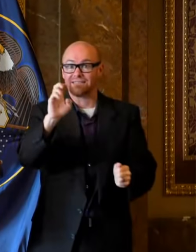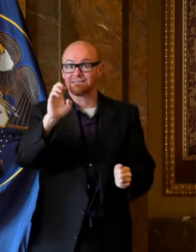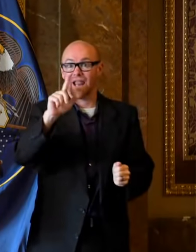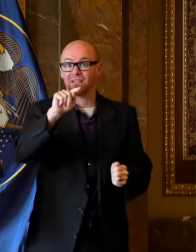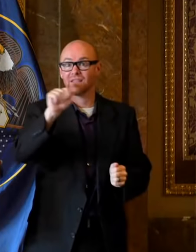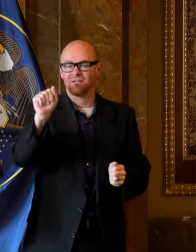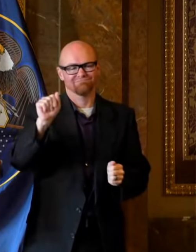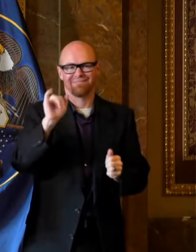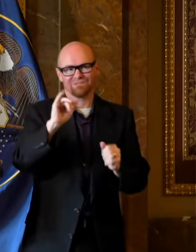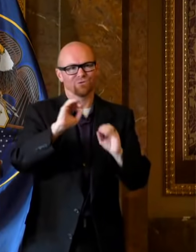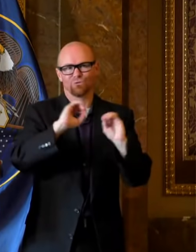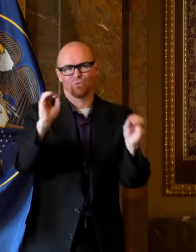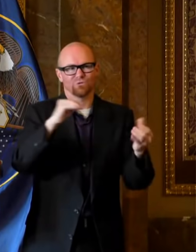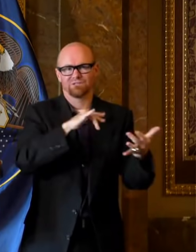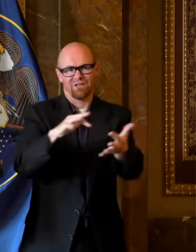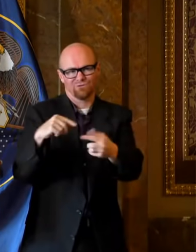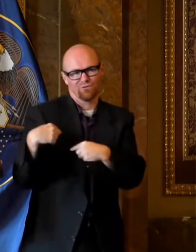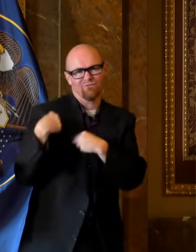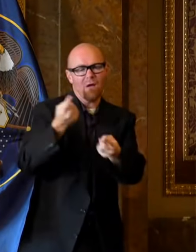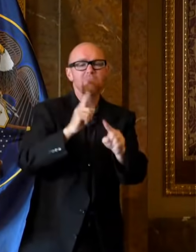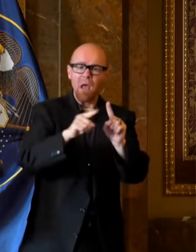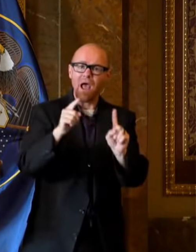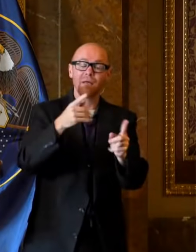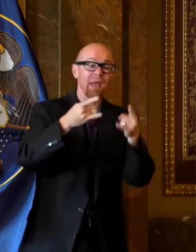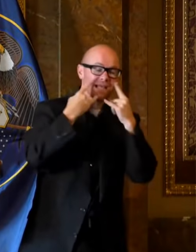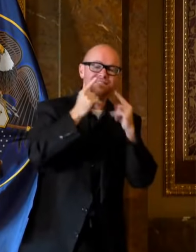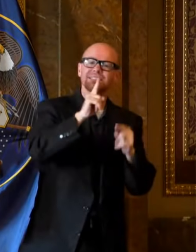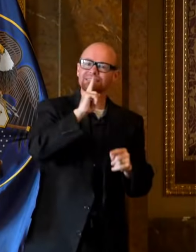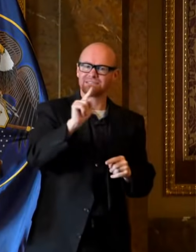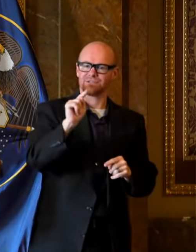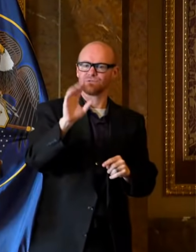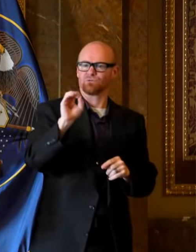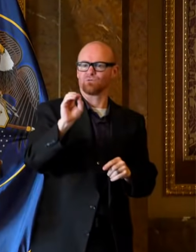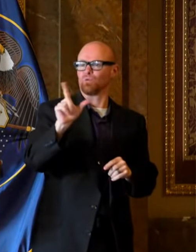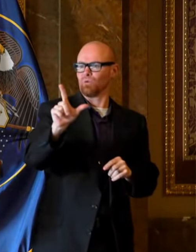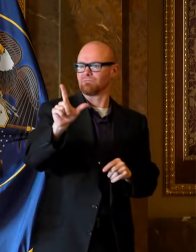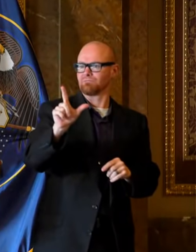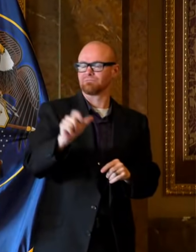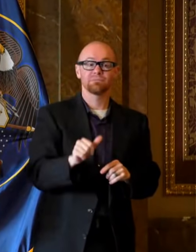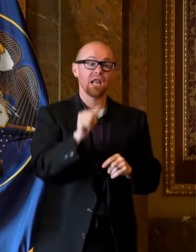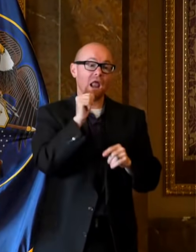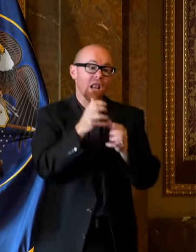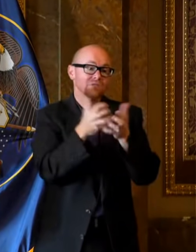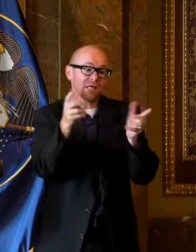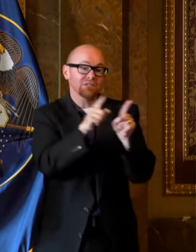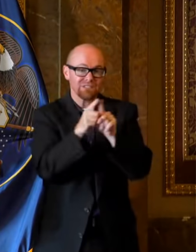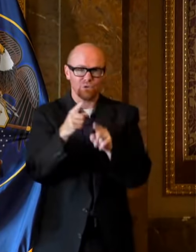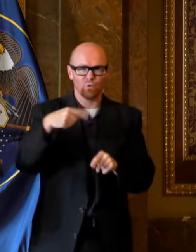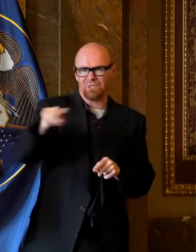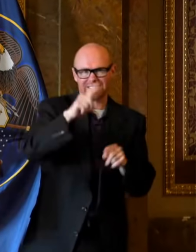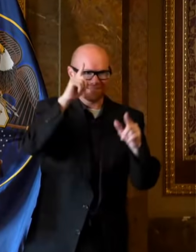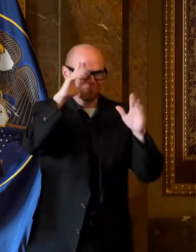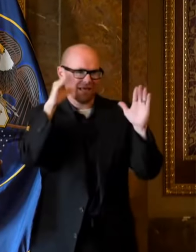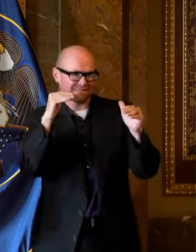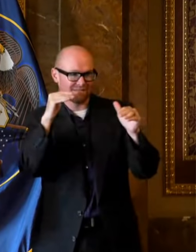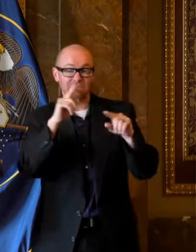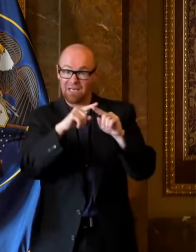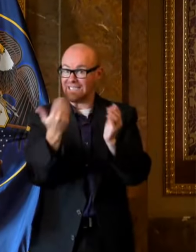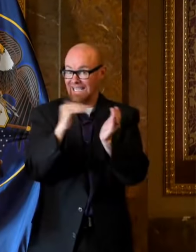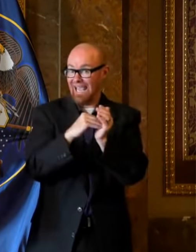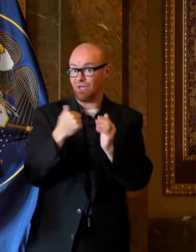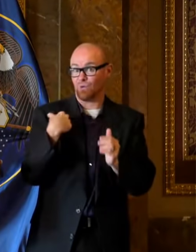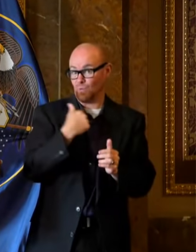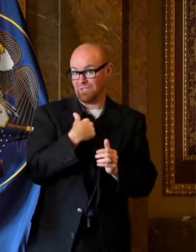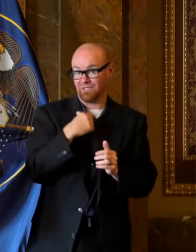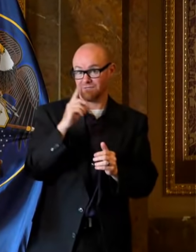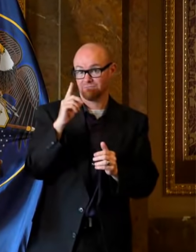it's a tool. So we know it does something. Probably not nearly as much as people think. And we're about to find out, because we do have some